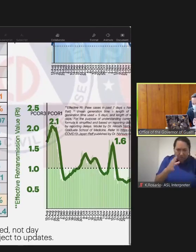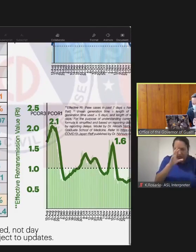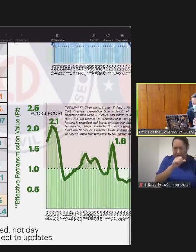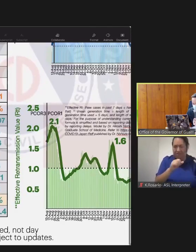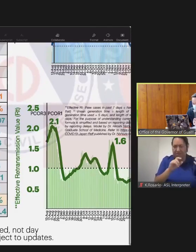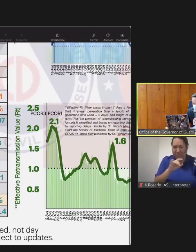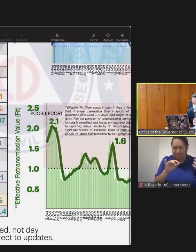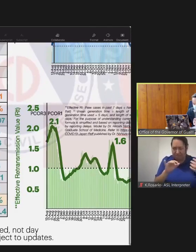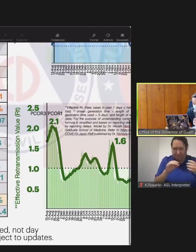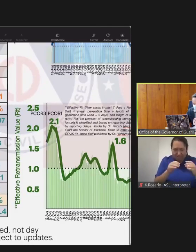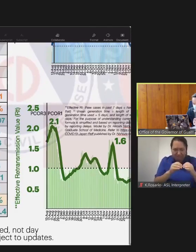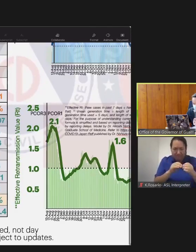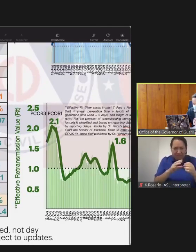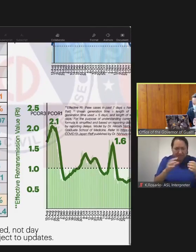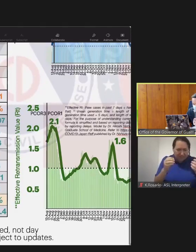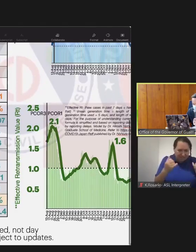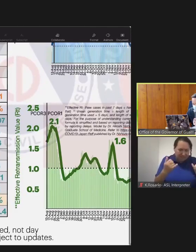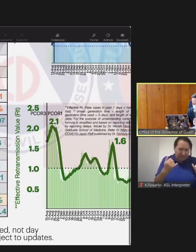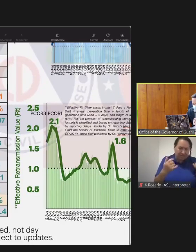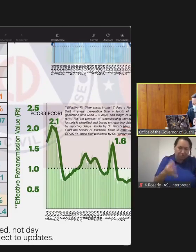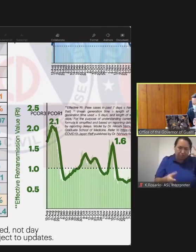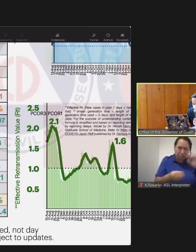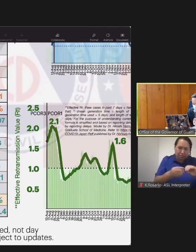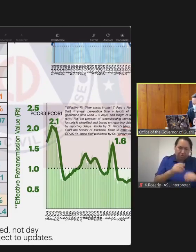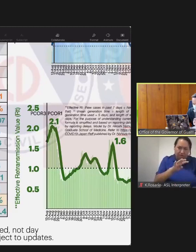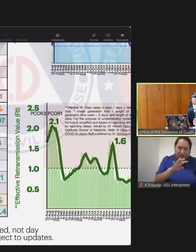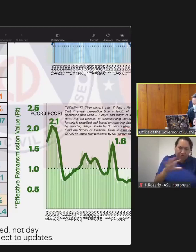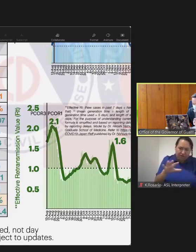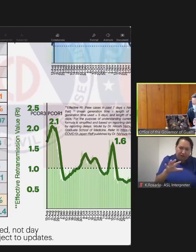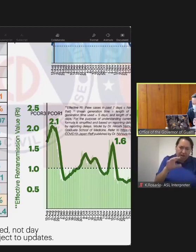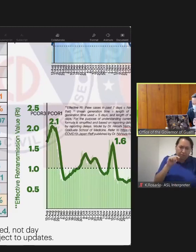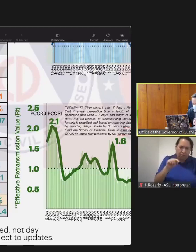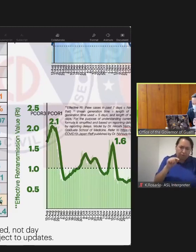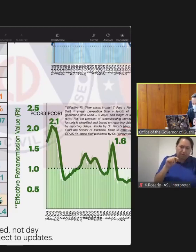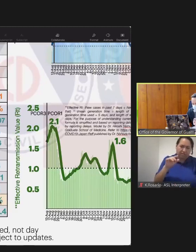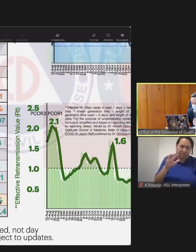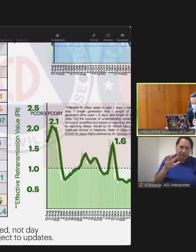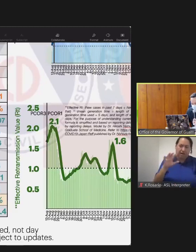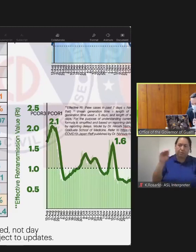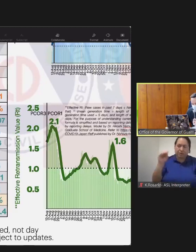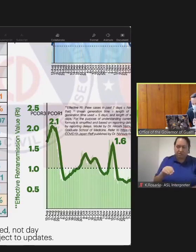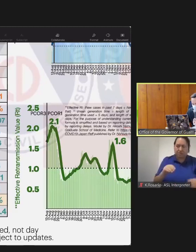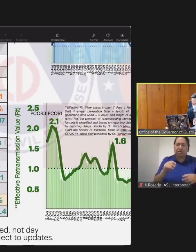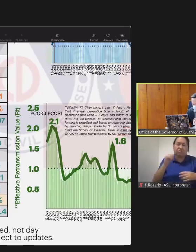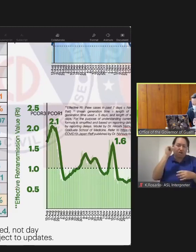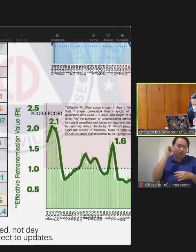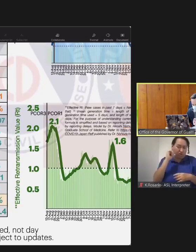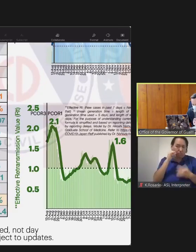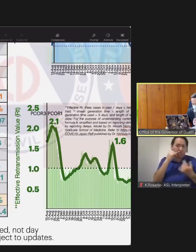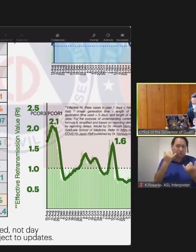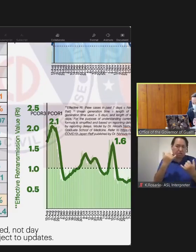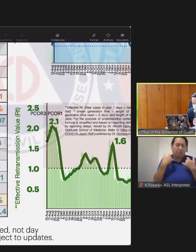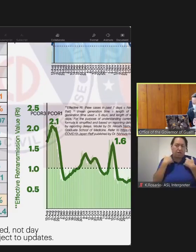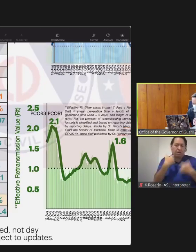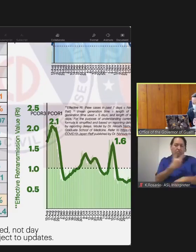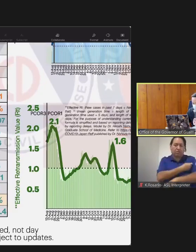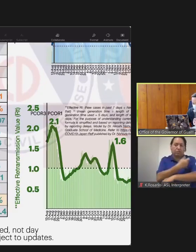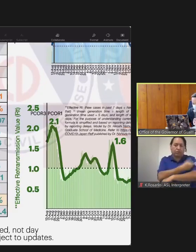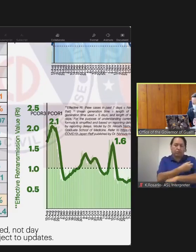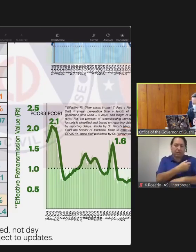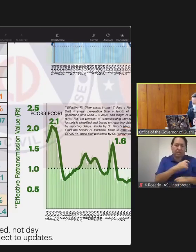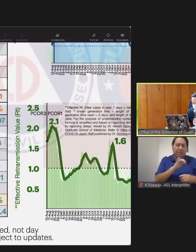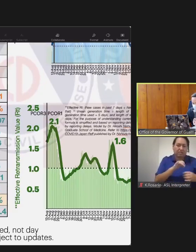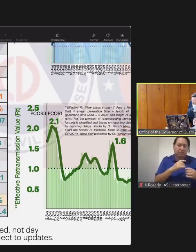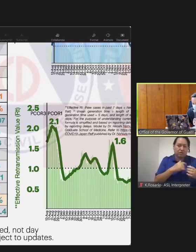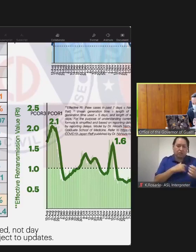that overall means that we are 45.5% of the adult population, and so that's where we are in terms of getting to